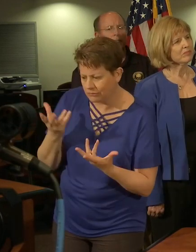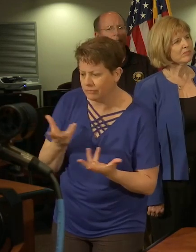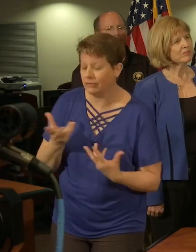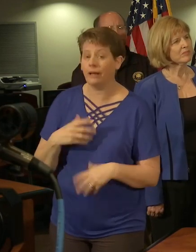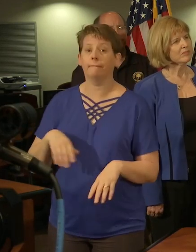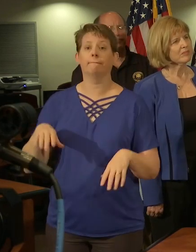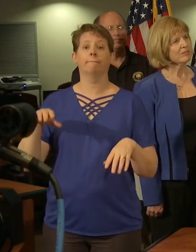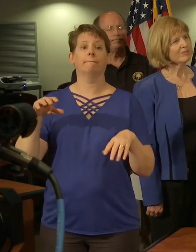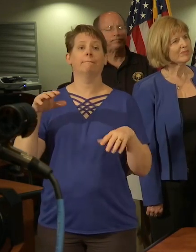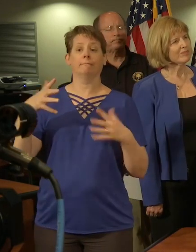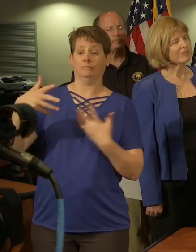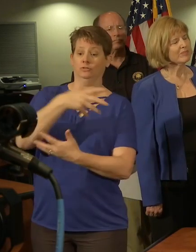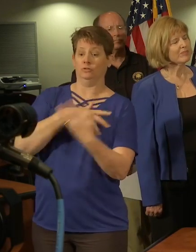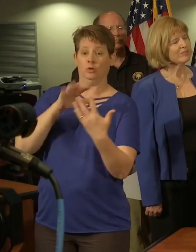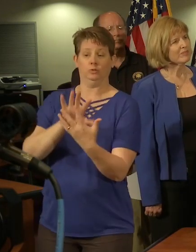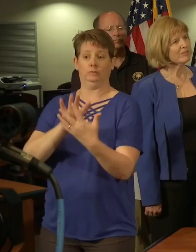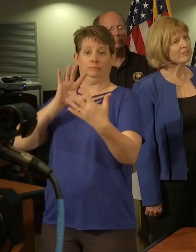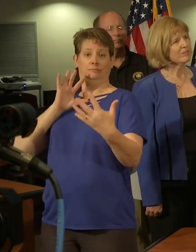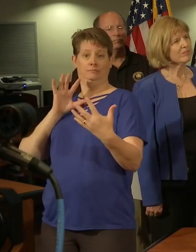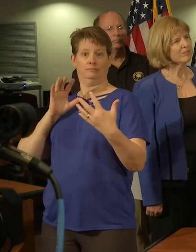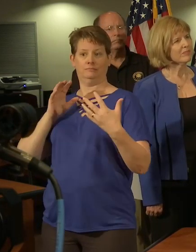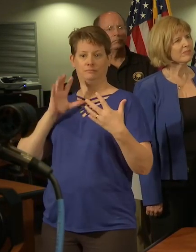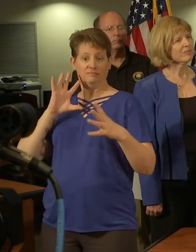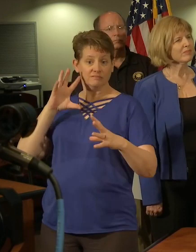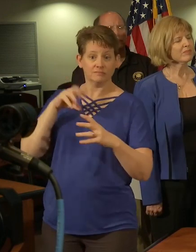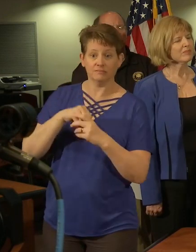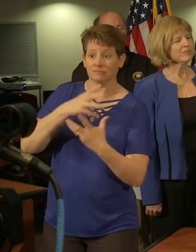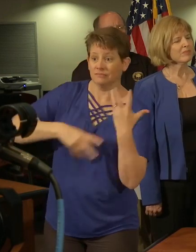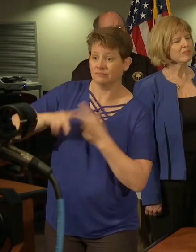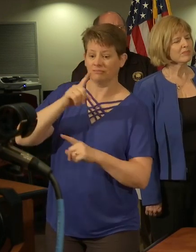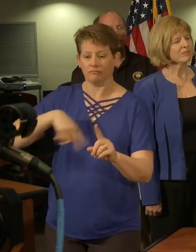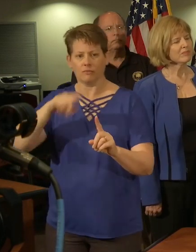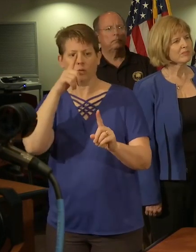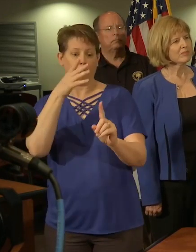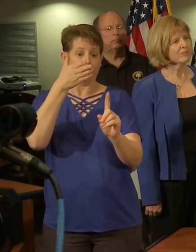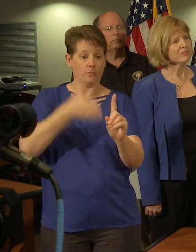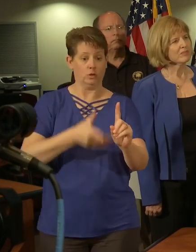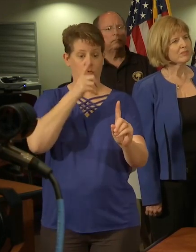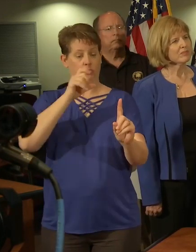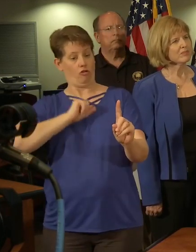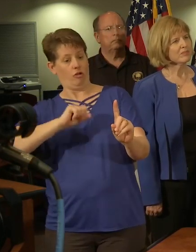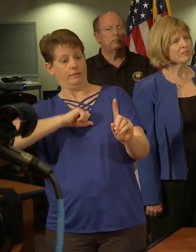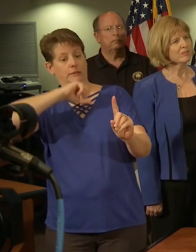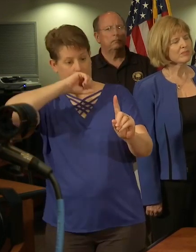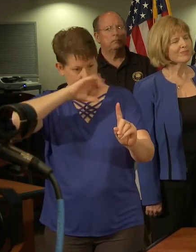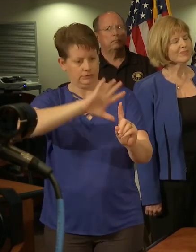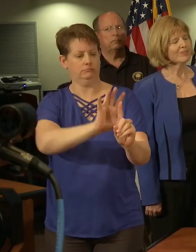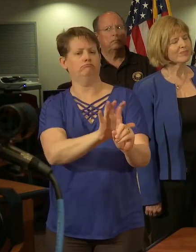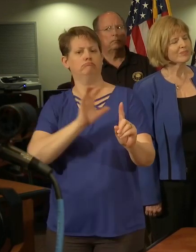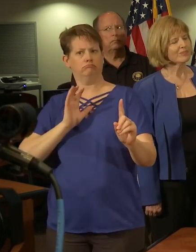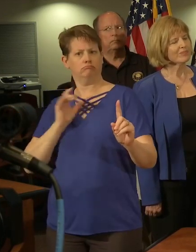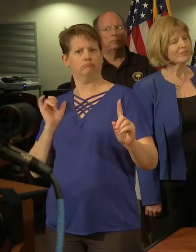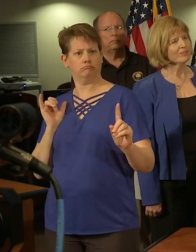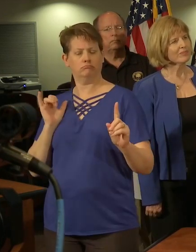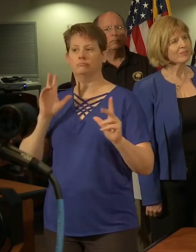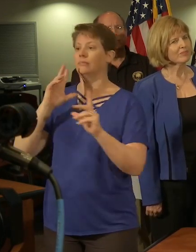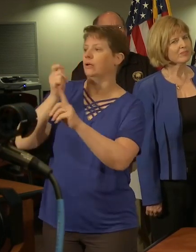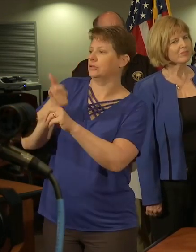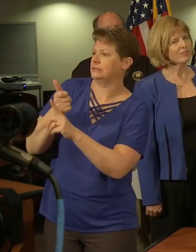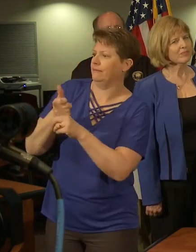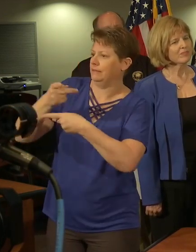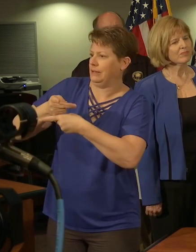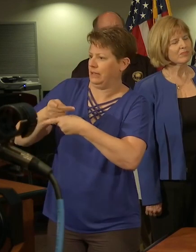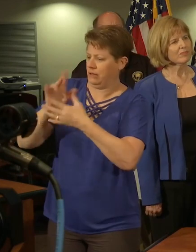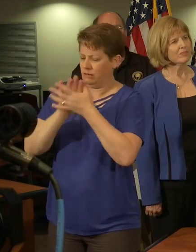social distancing, that is keeping your distance from someone coughing, sneezing, that sort of thing, personal hygiene, washing your hands